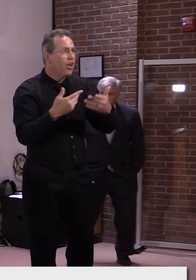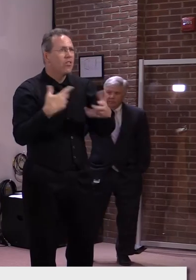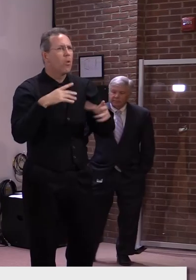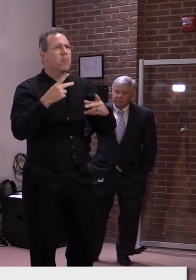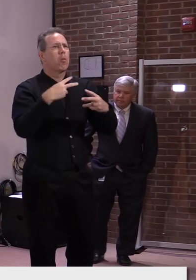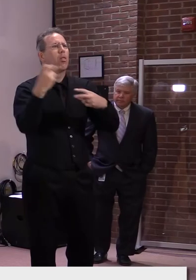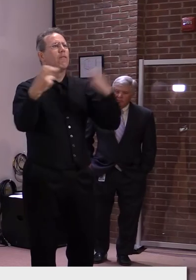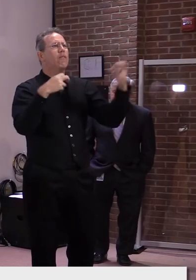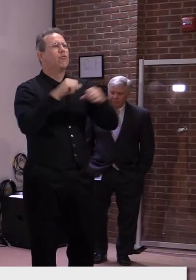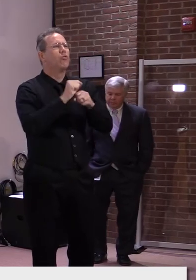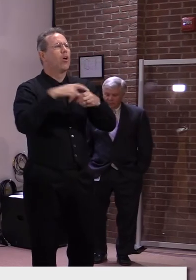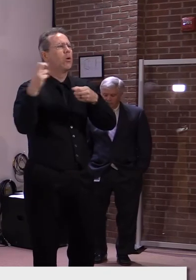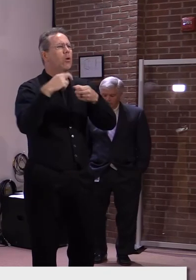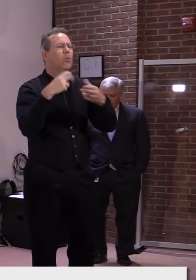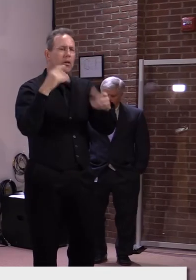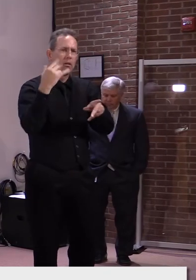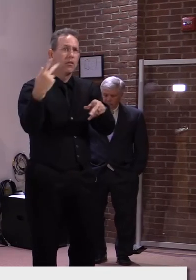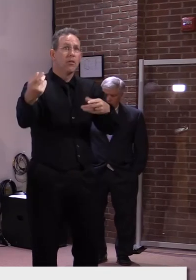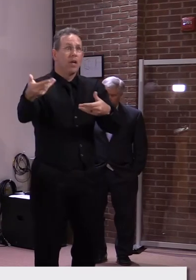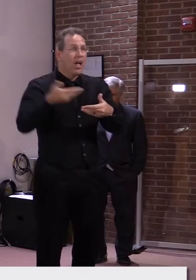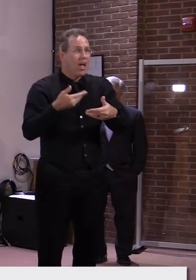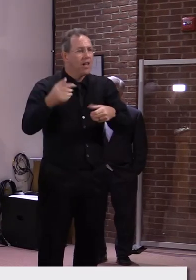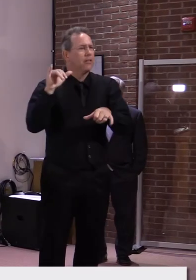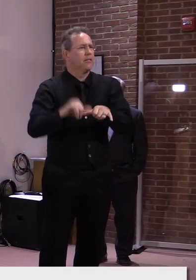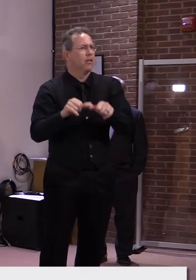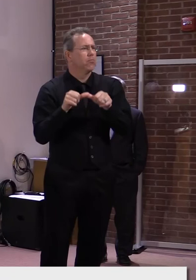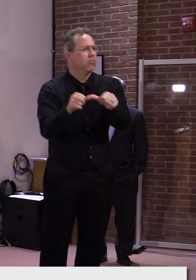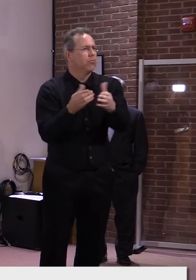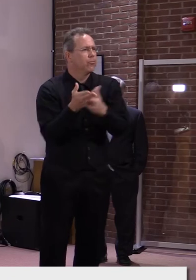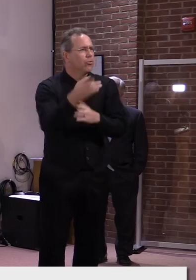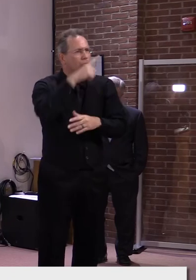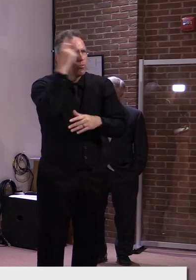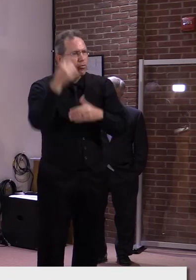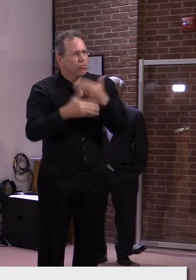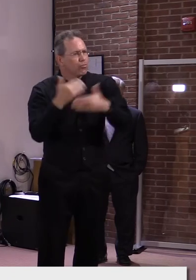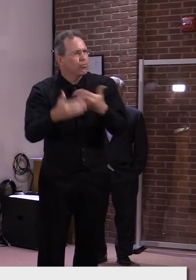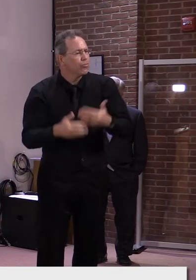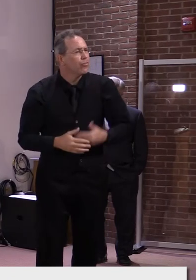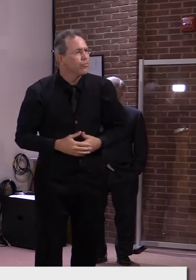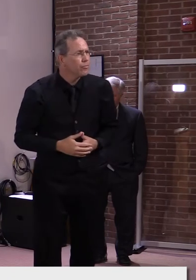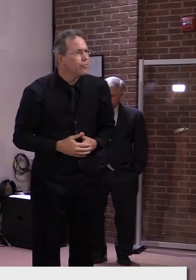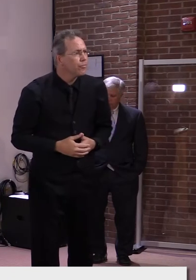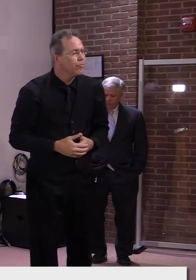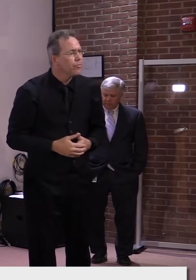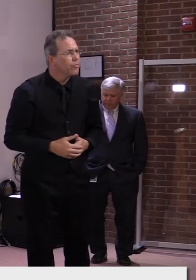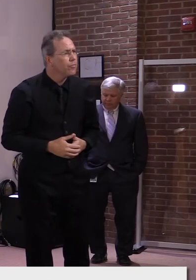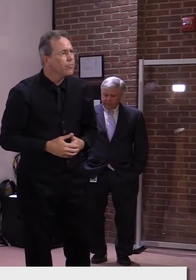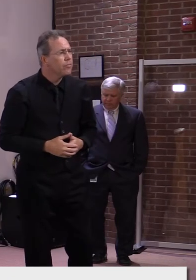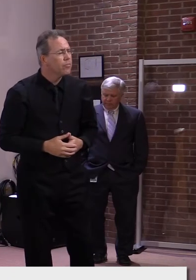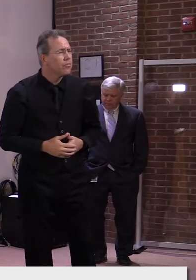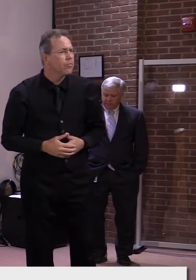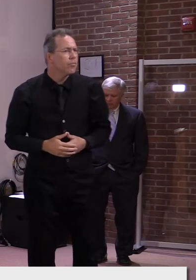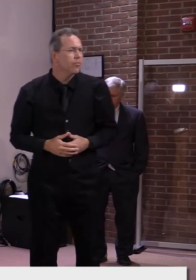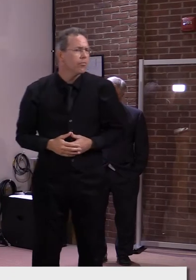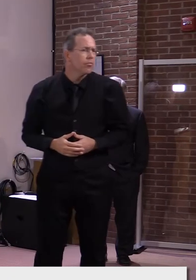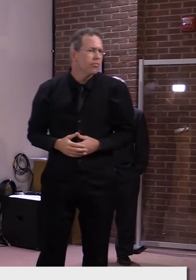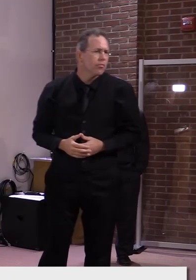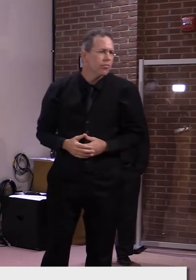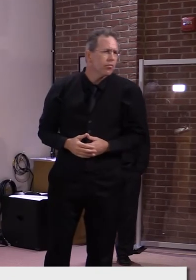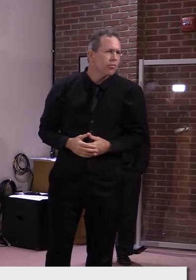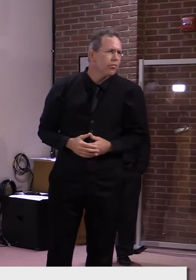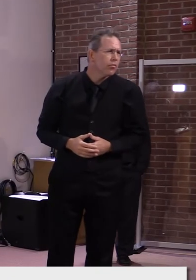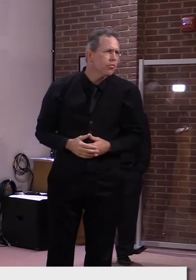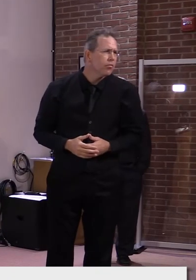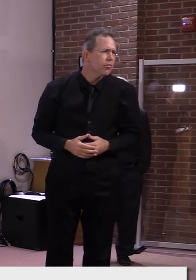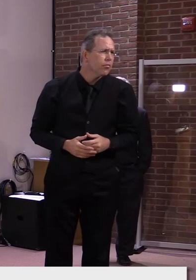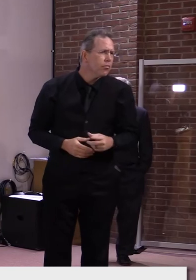Anybody? I was thinking because you've... Oh. Sorry, go ahead. No, go ahead, Tim. Well, I was going to say you've done such a good job